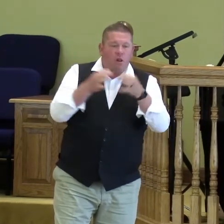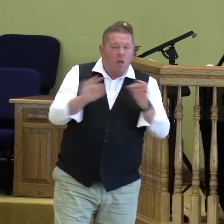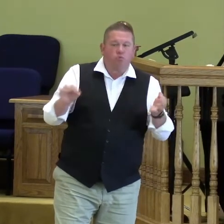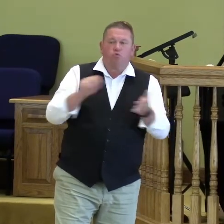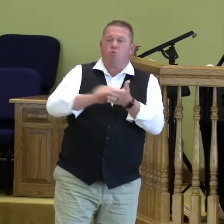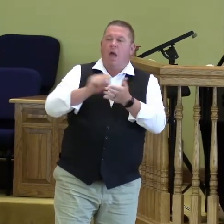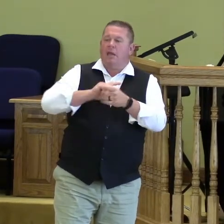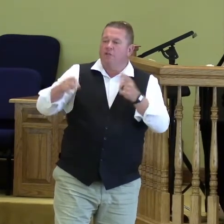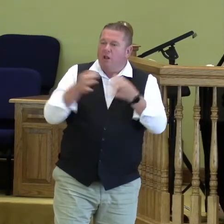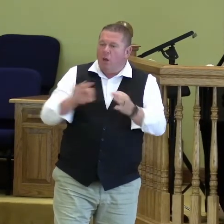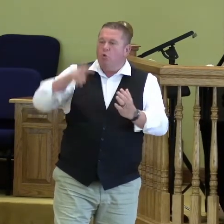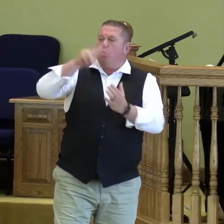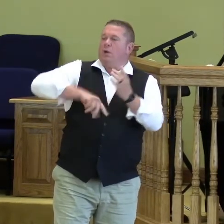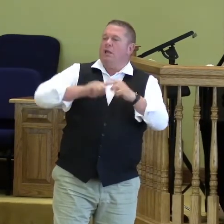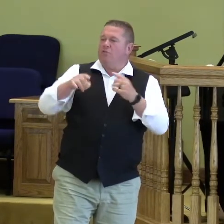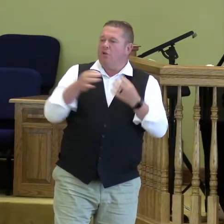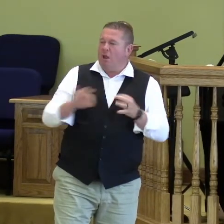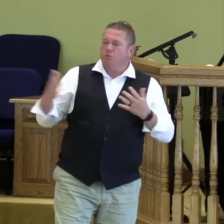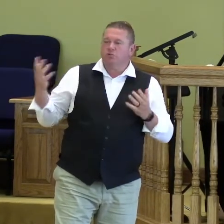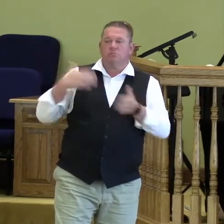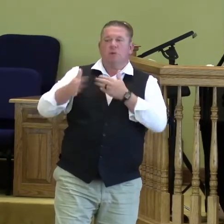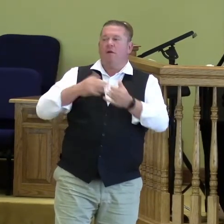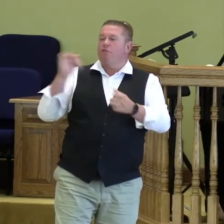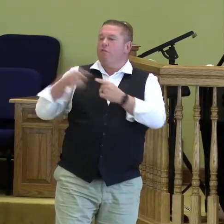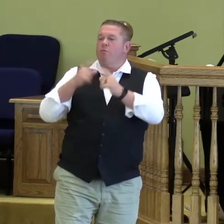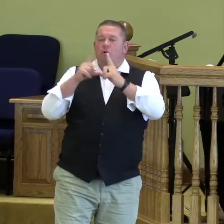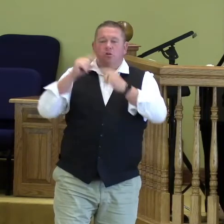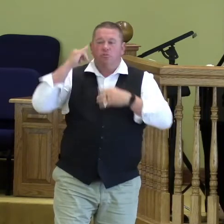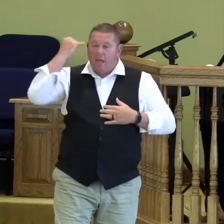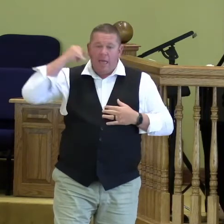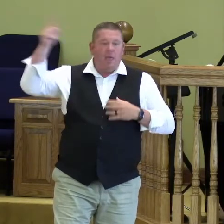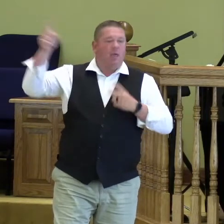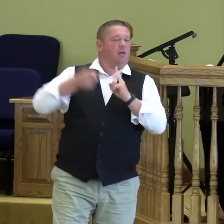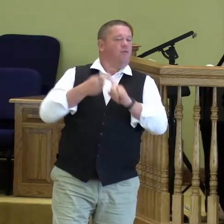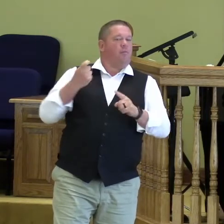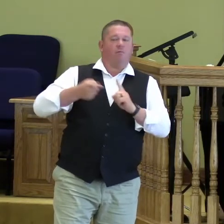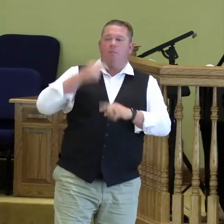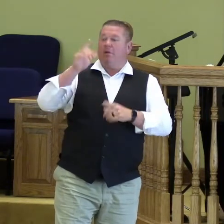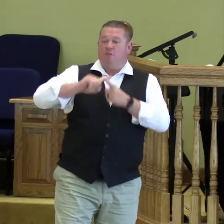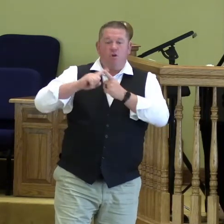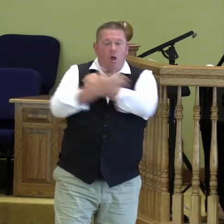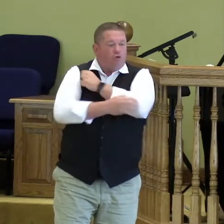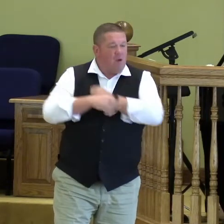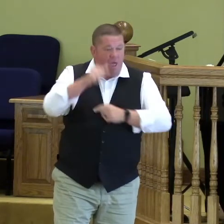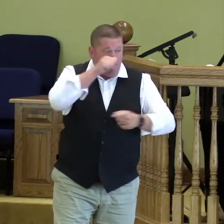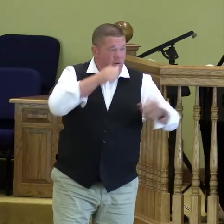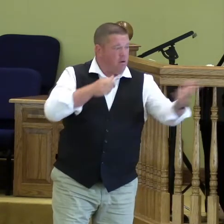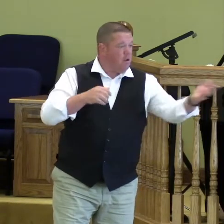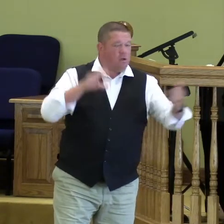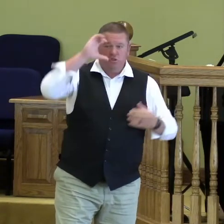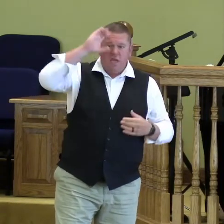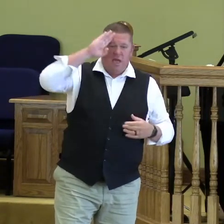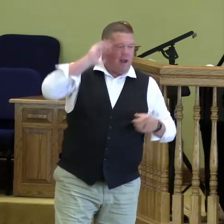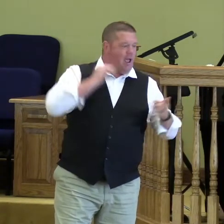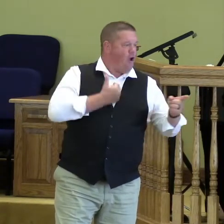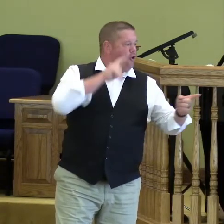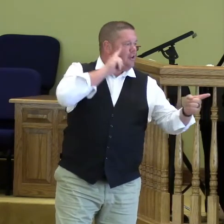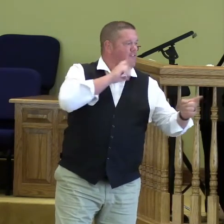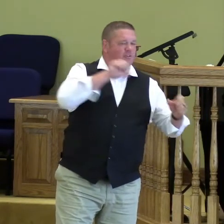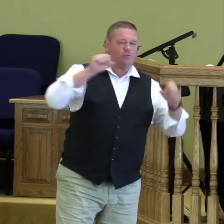they speak different languages, they write different languages, they read different languages, you know, from Japan, from, you know, other countries, Africa. As Chad